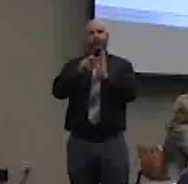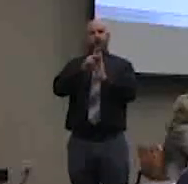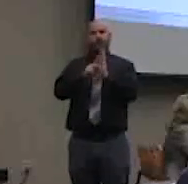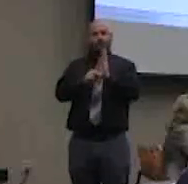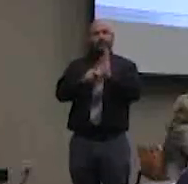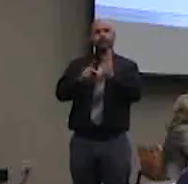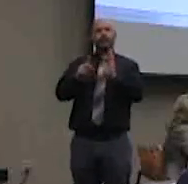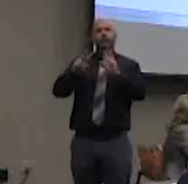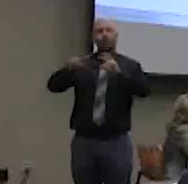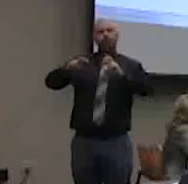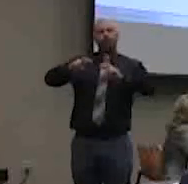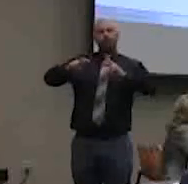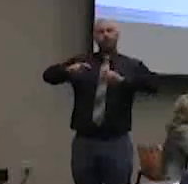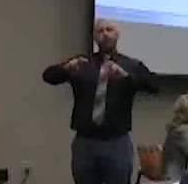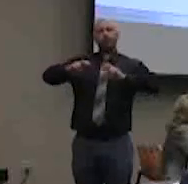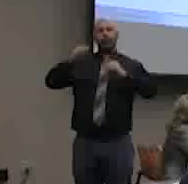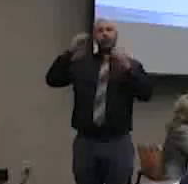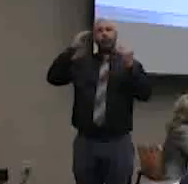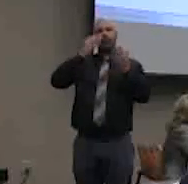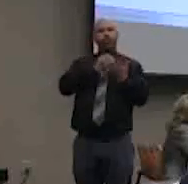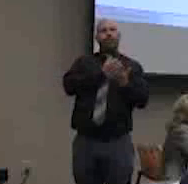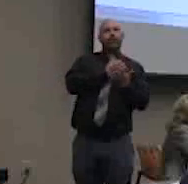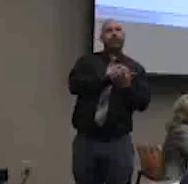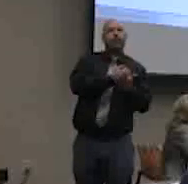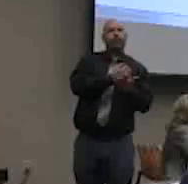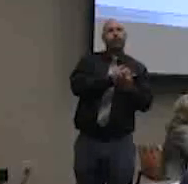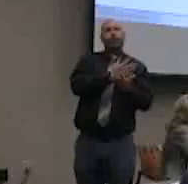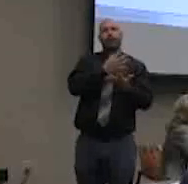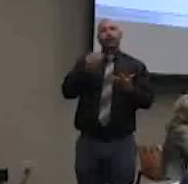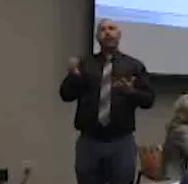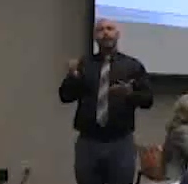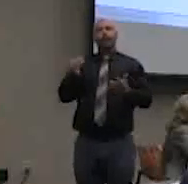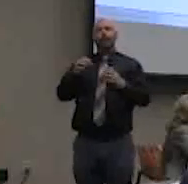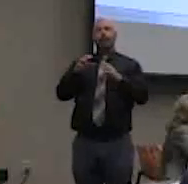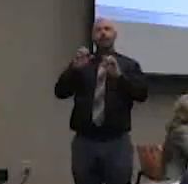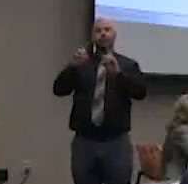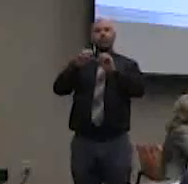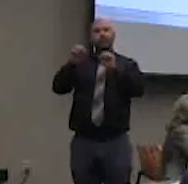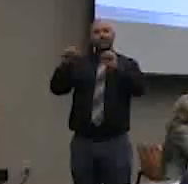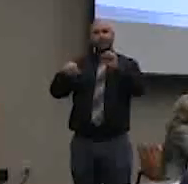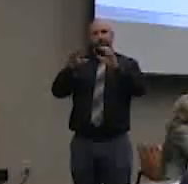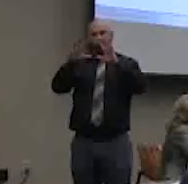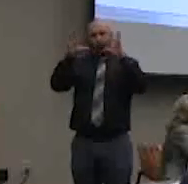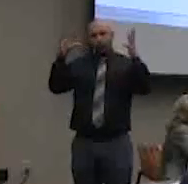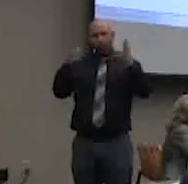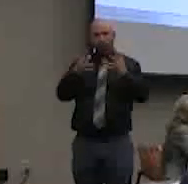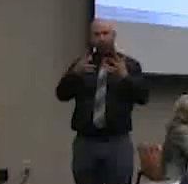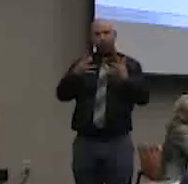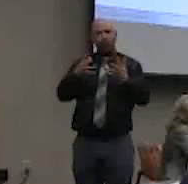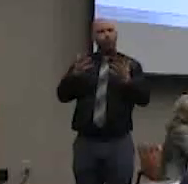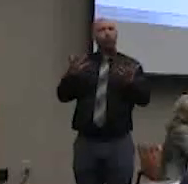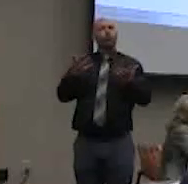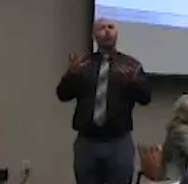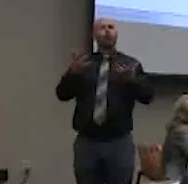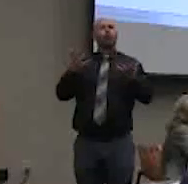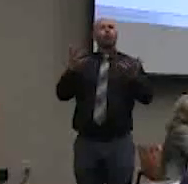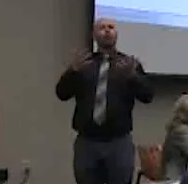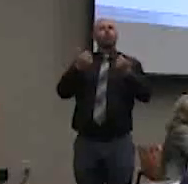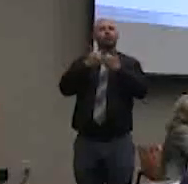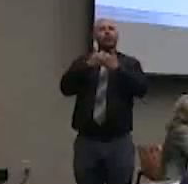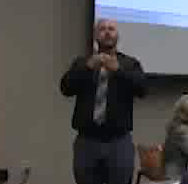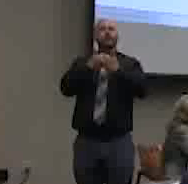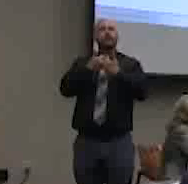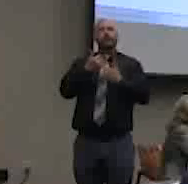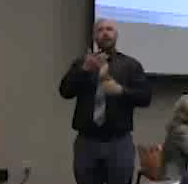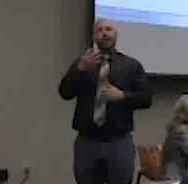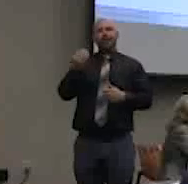we think about both in the economy and in the education system, think of all the things that ails us, so to speak, and how many of those we can